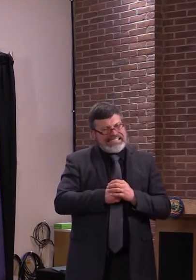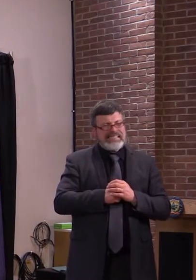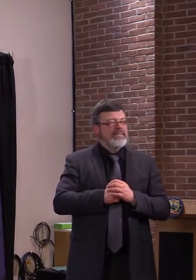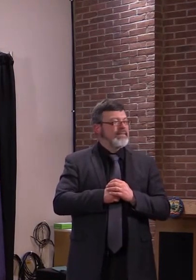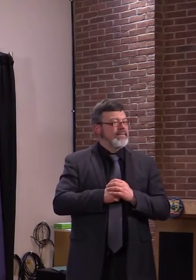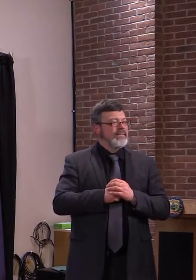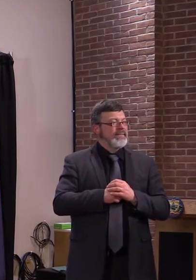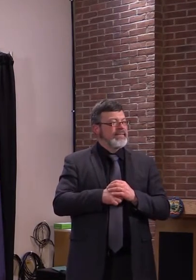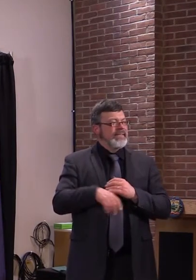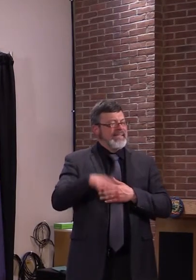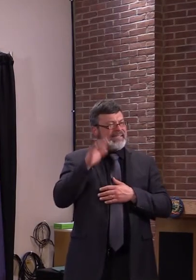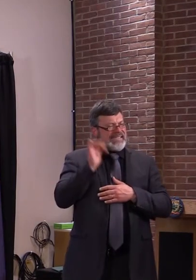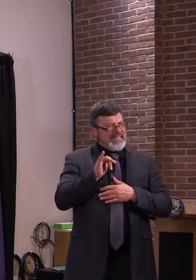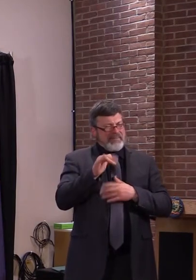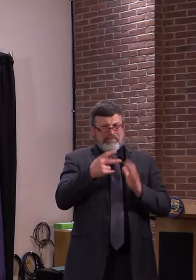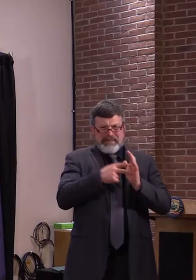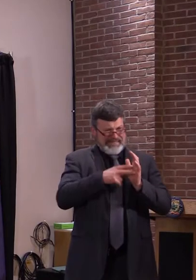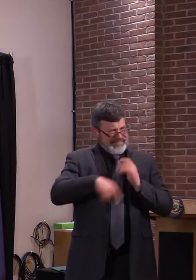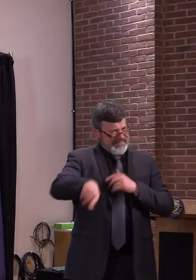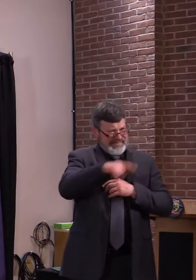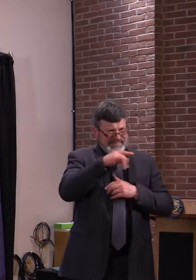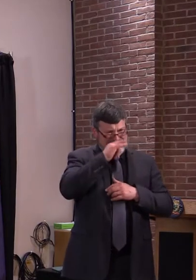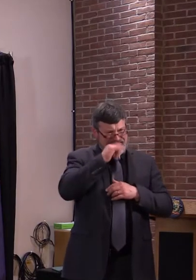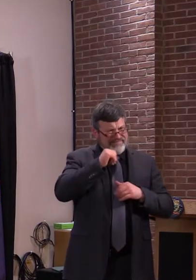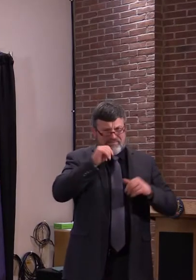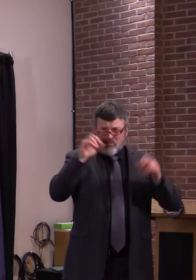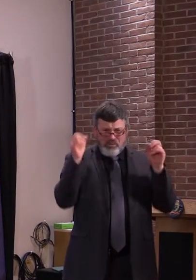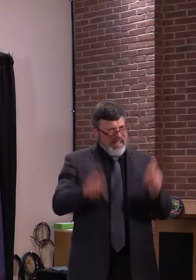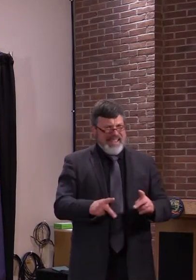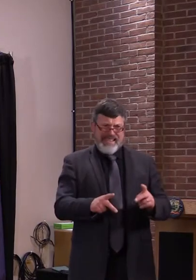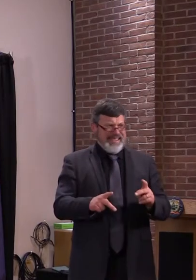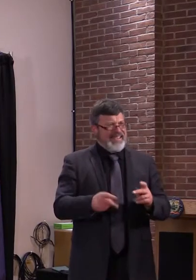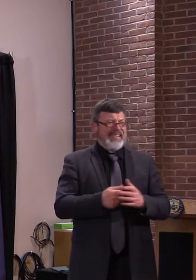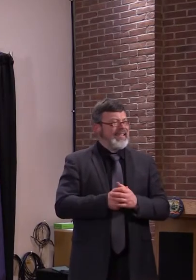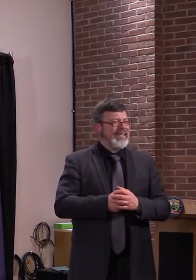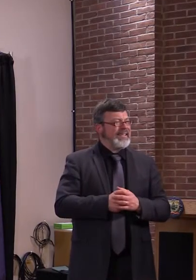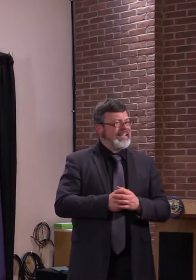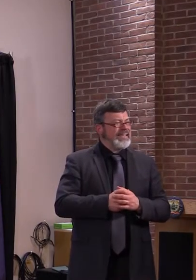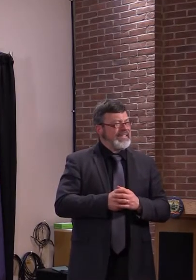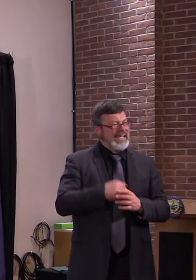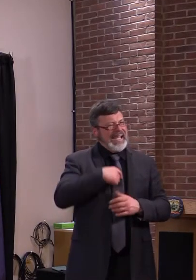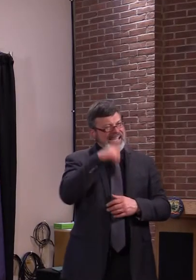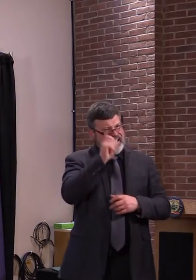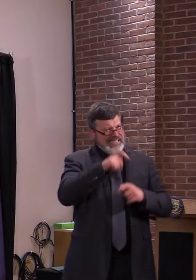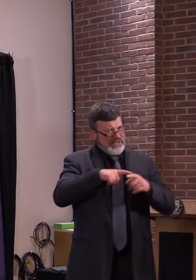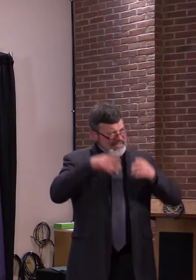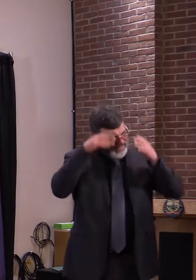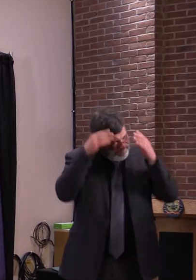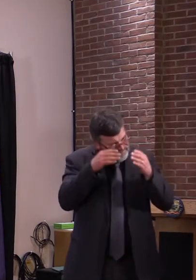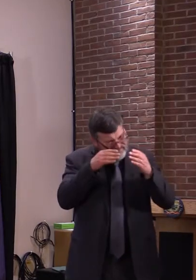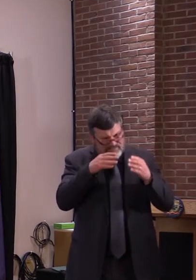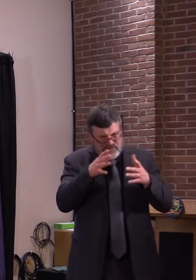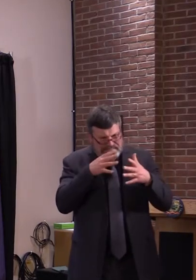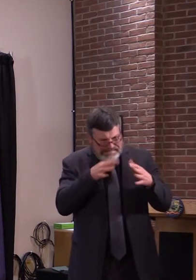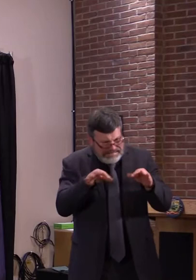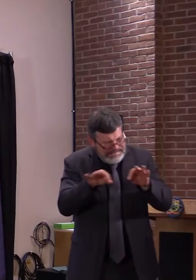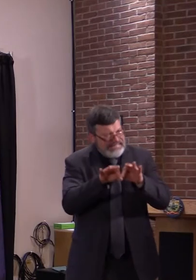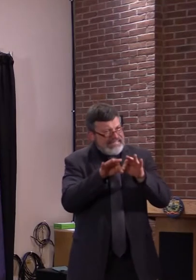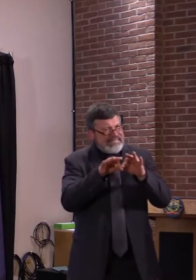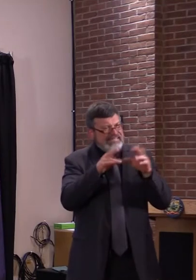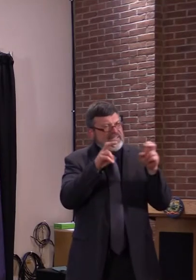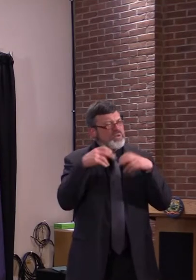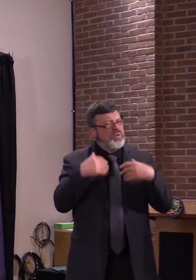right, and why we are working to refocus on issues like these as we balance the presence of COVID in our